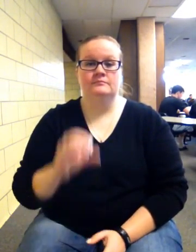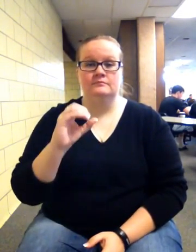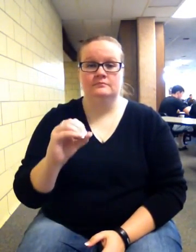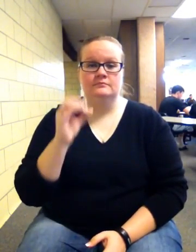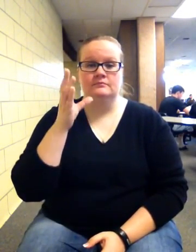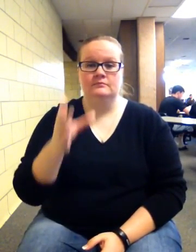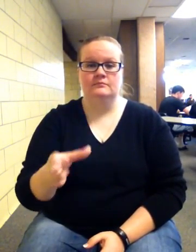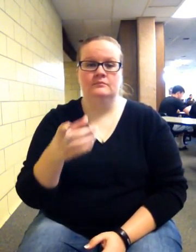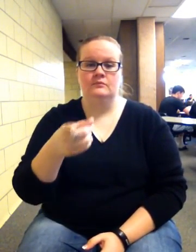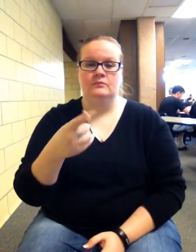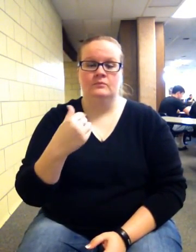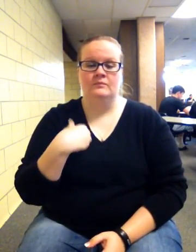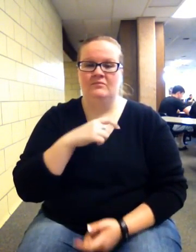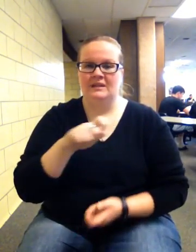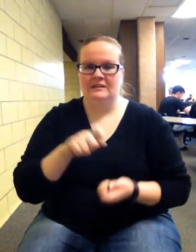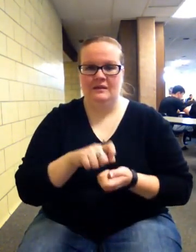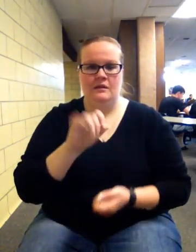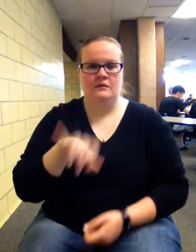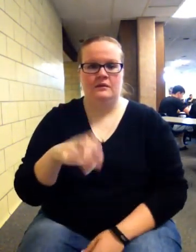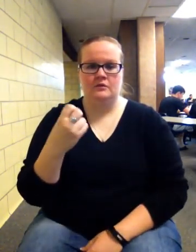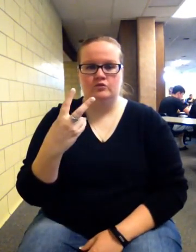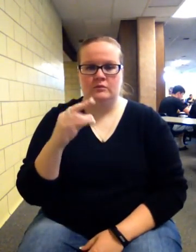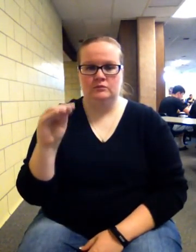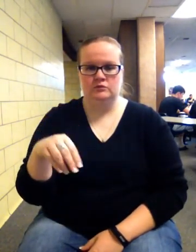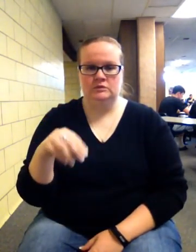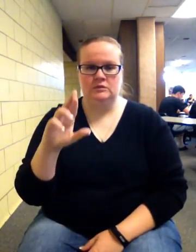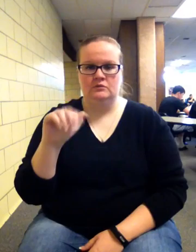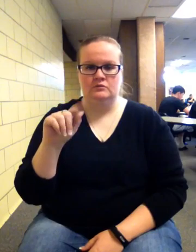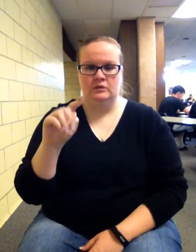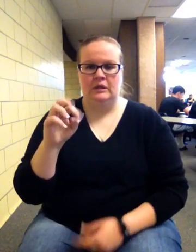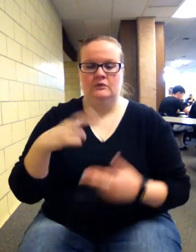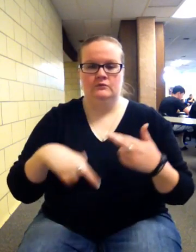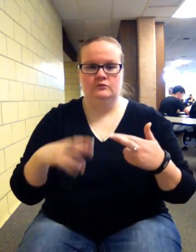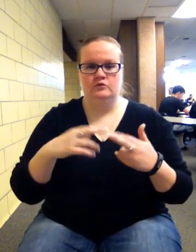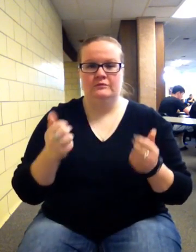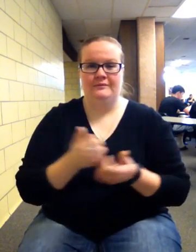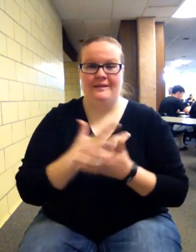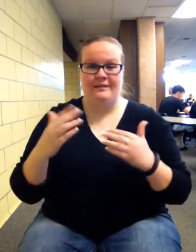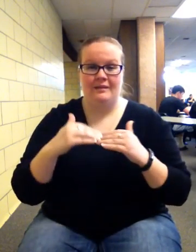that you're getting exactly that 12% rate of return. So anything above that is telling you that you're getting more.